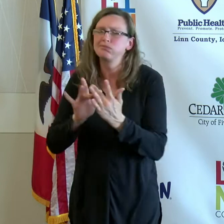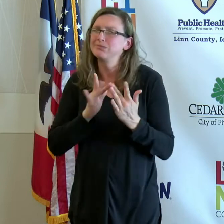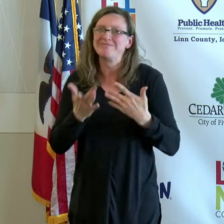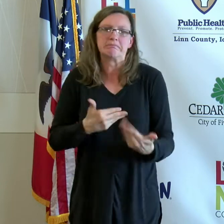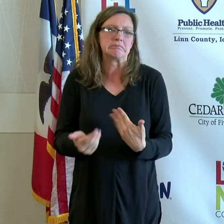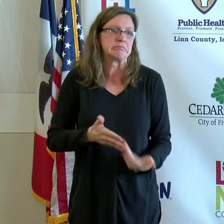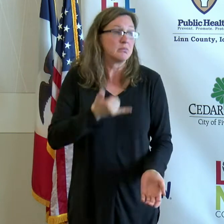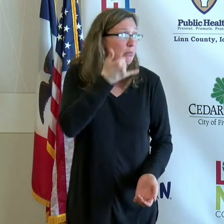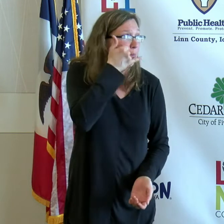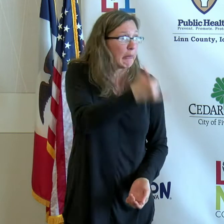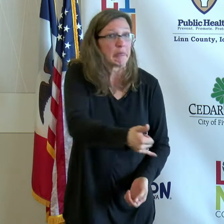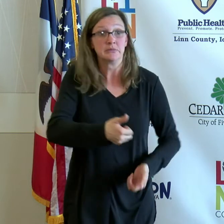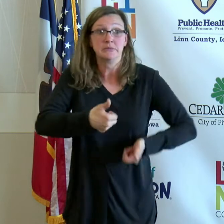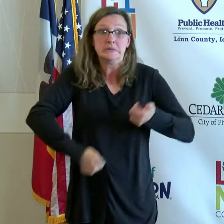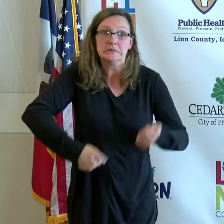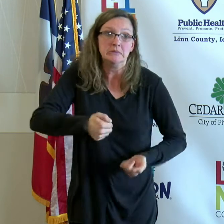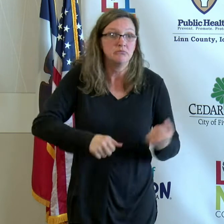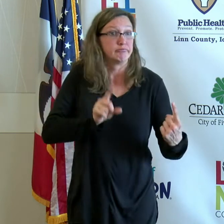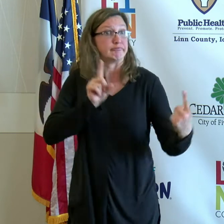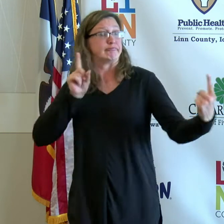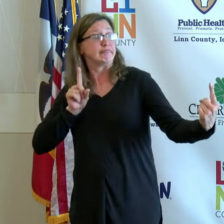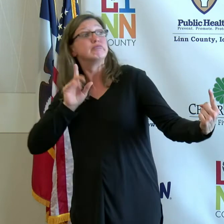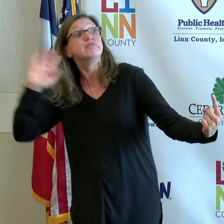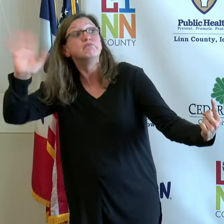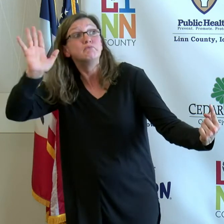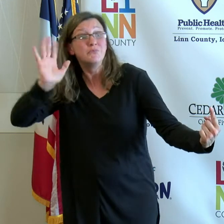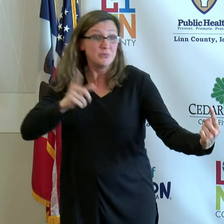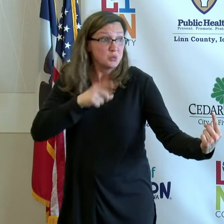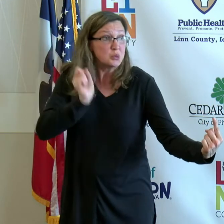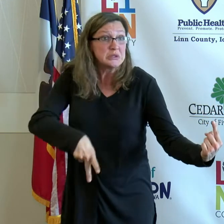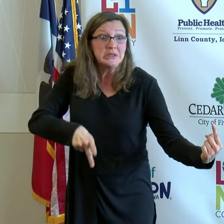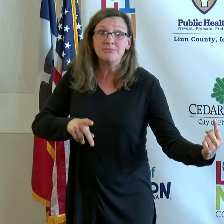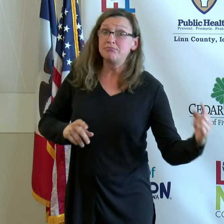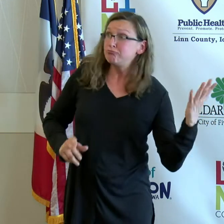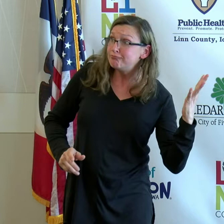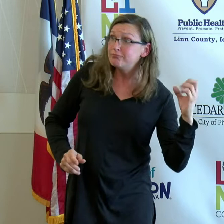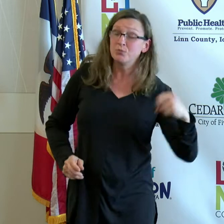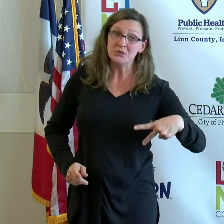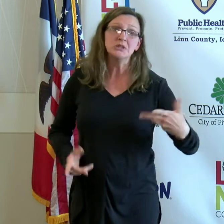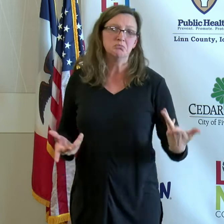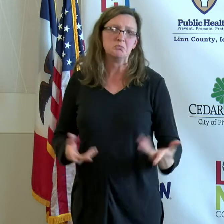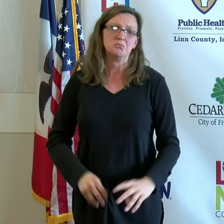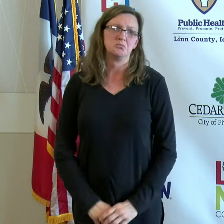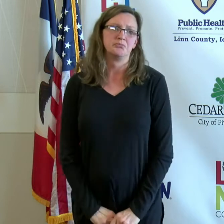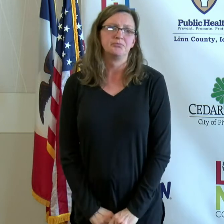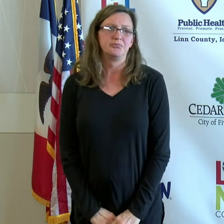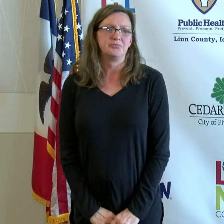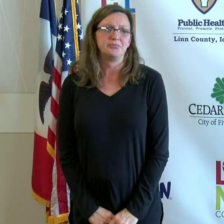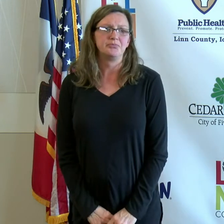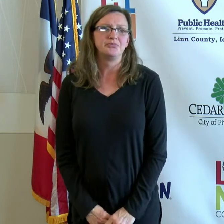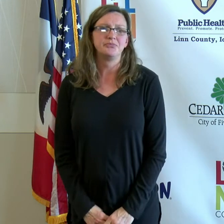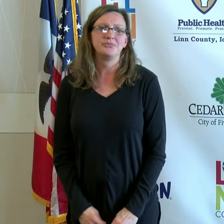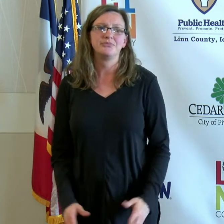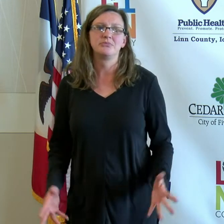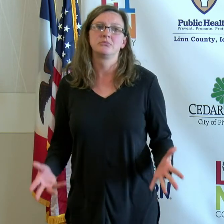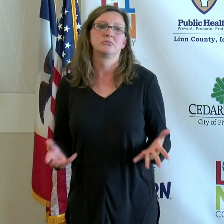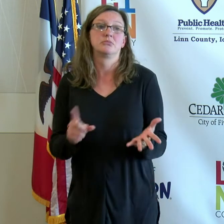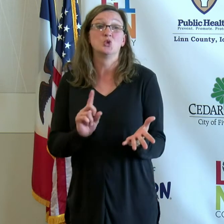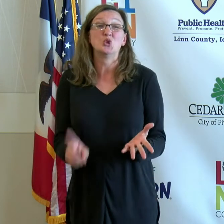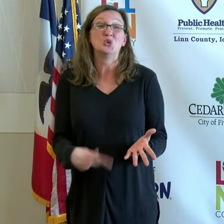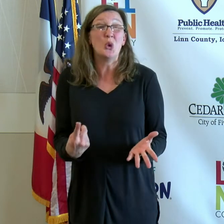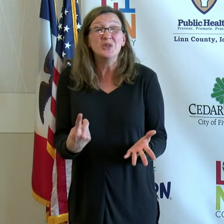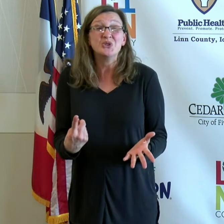this epidemic has impacted them. Just by the effort to show out that kind